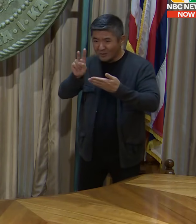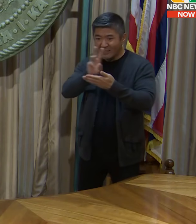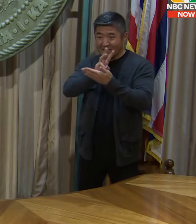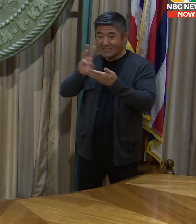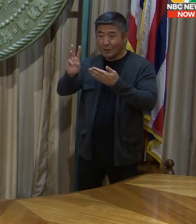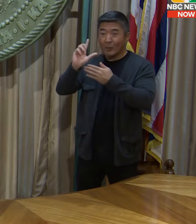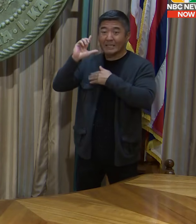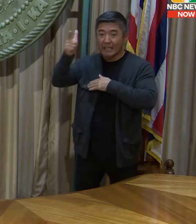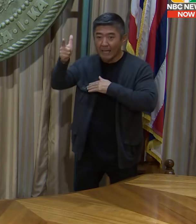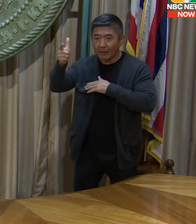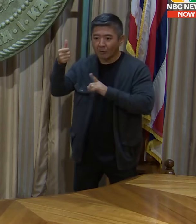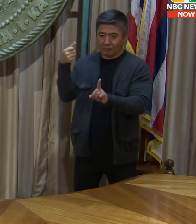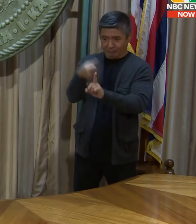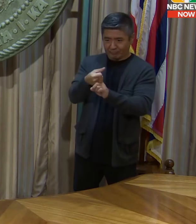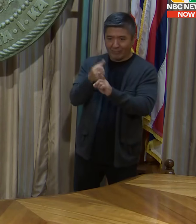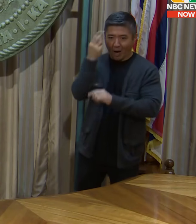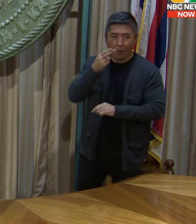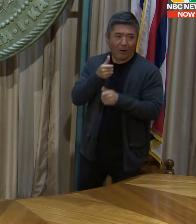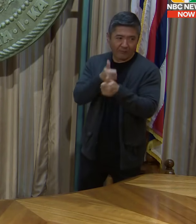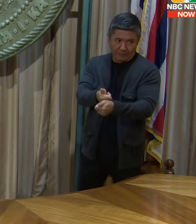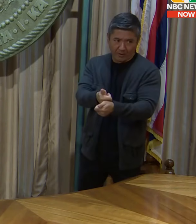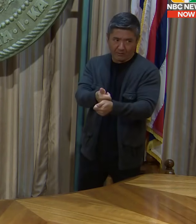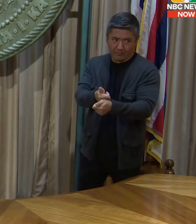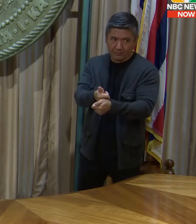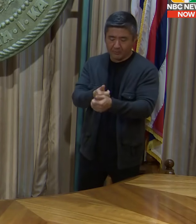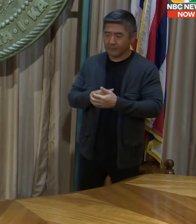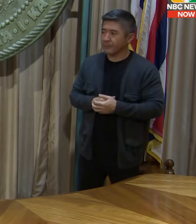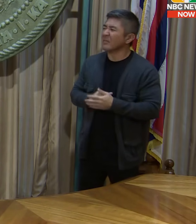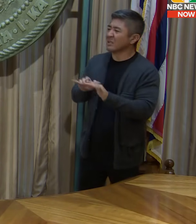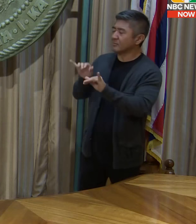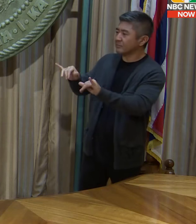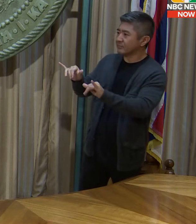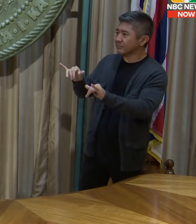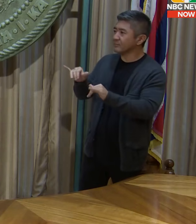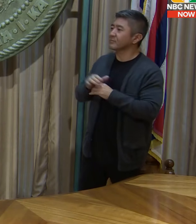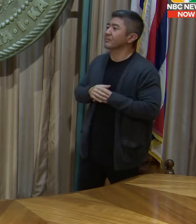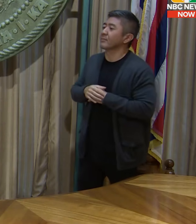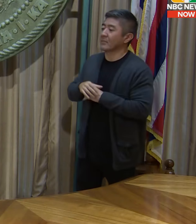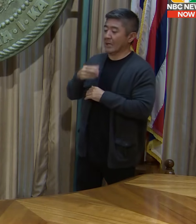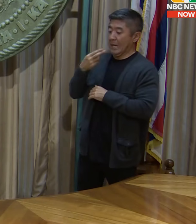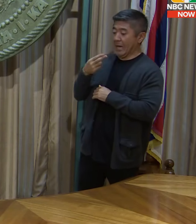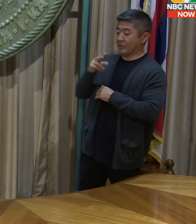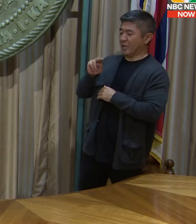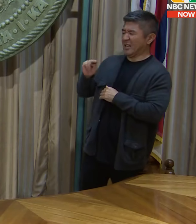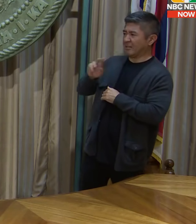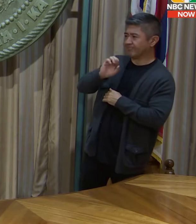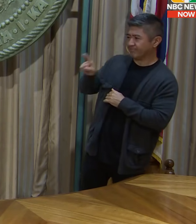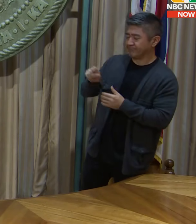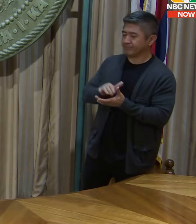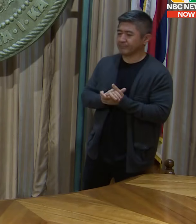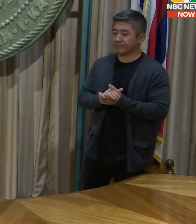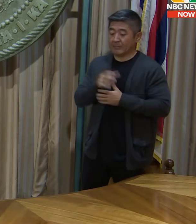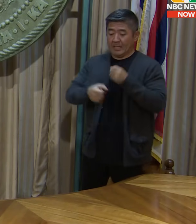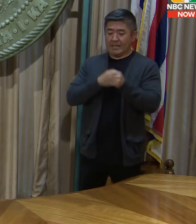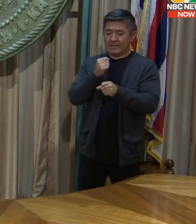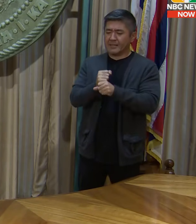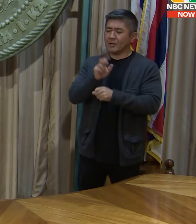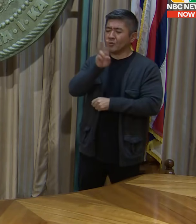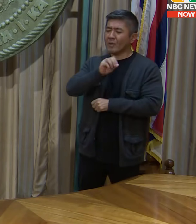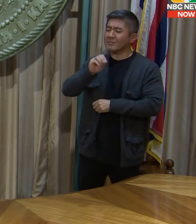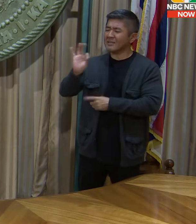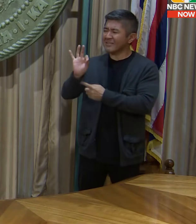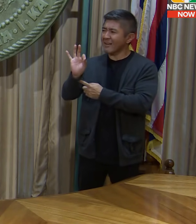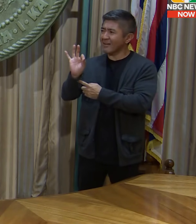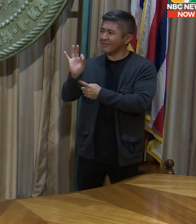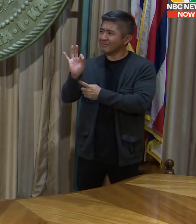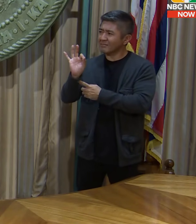flu, so this follows that. Okay, and stay right there. This is a question from Chelsea Davis, HNN. In 2009, she says, hospitals